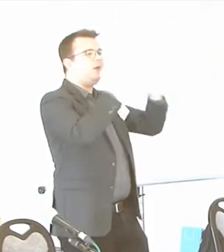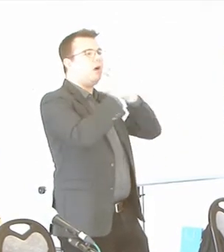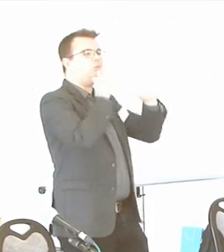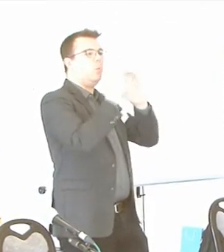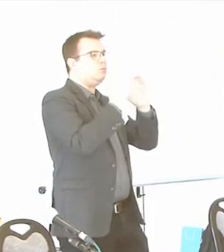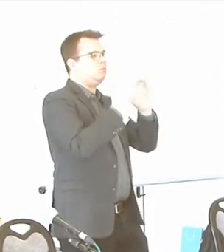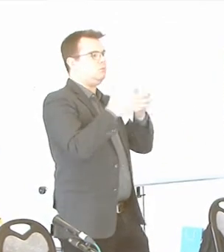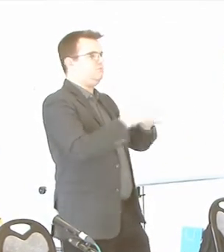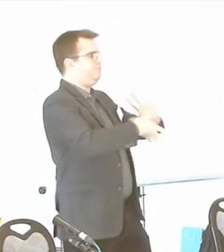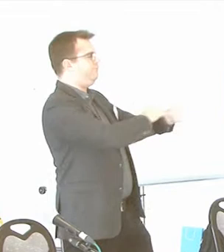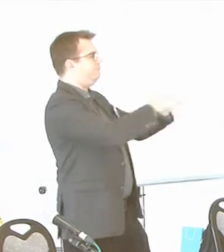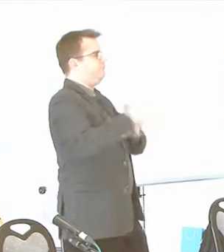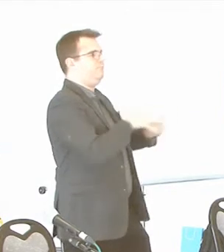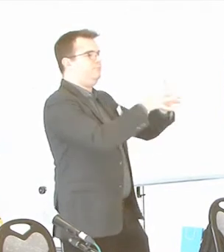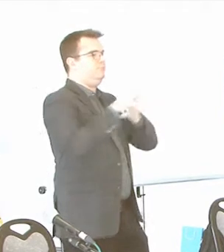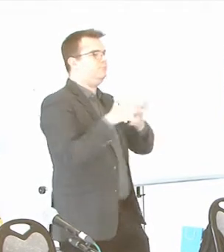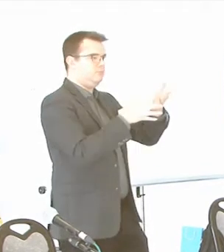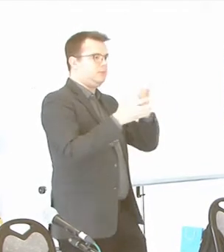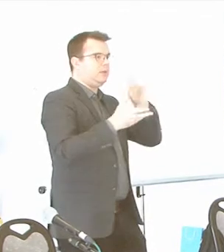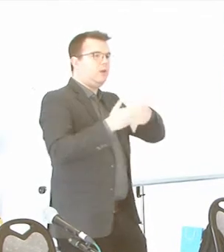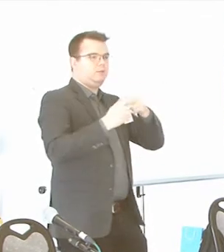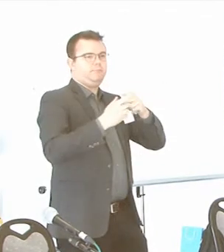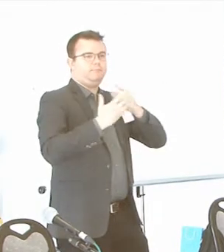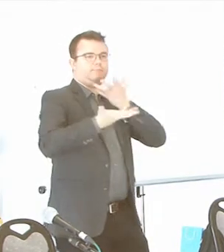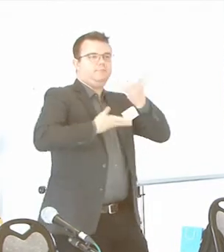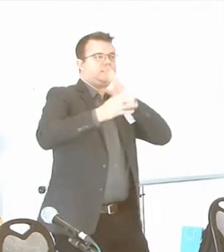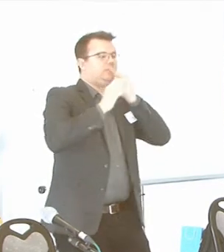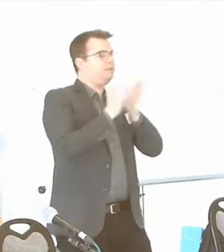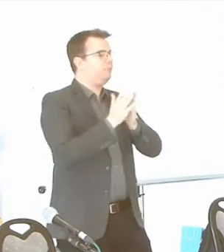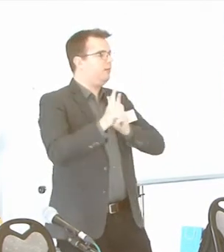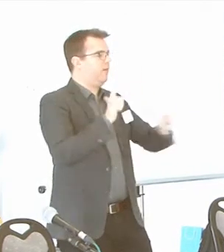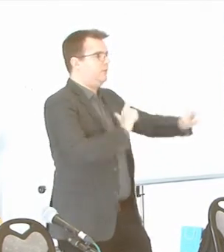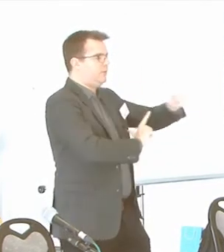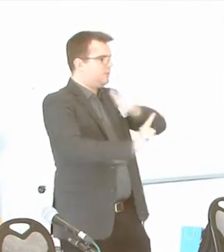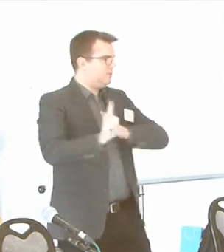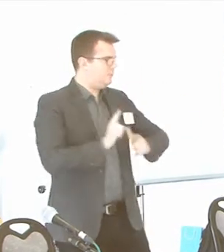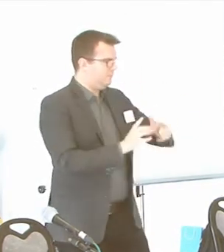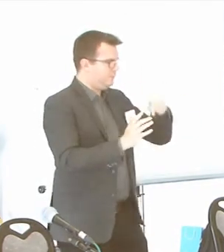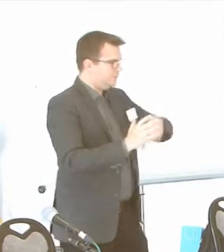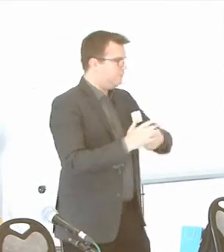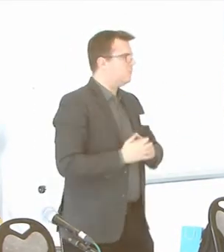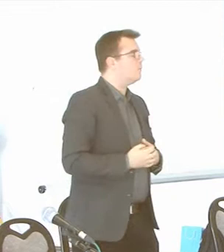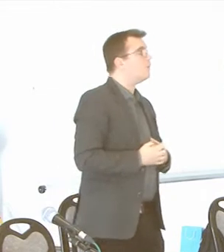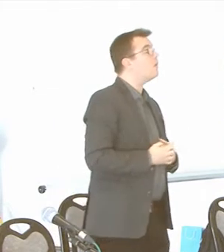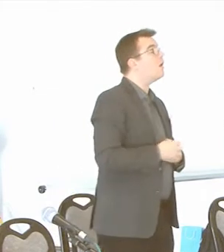language is our way of communication, it's our language. It's a way we can get in contact with other people.